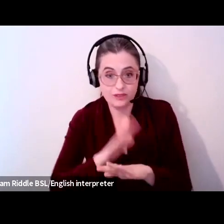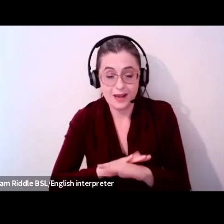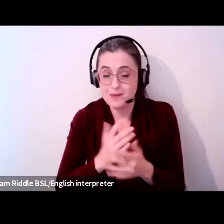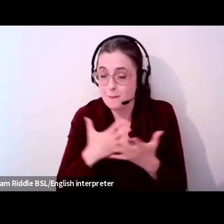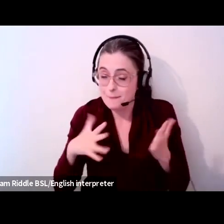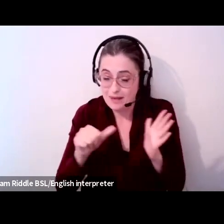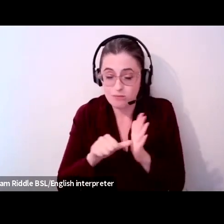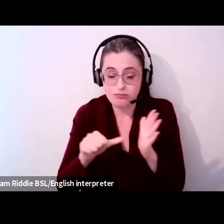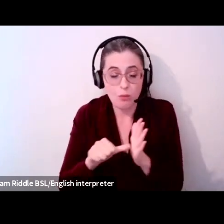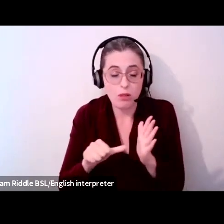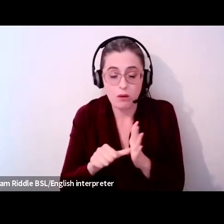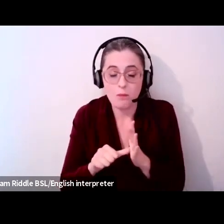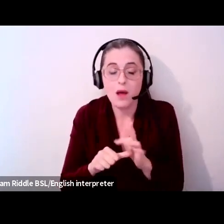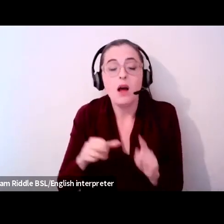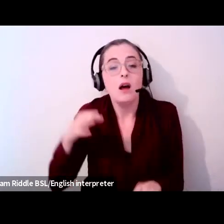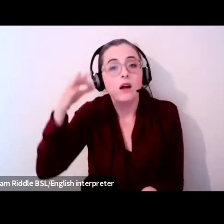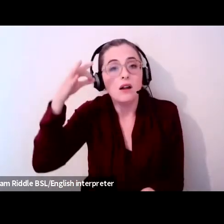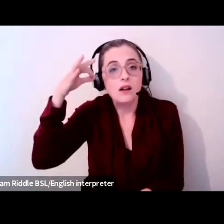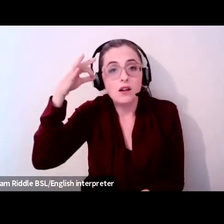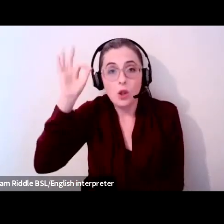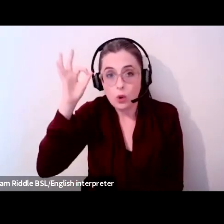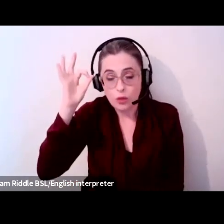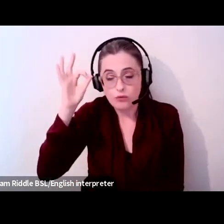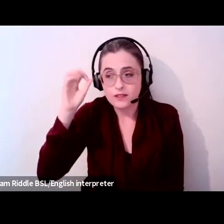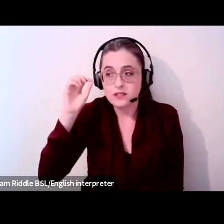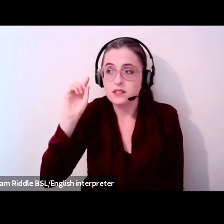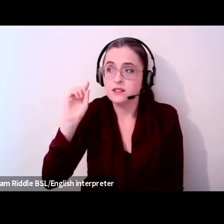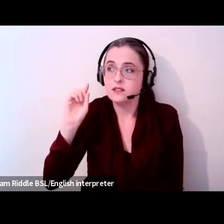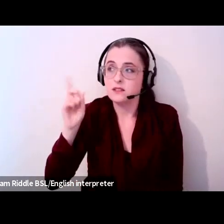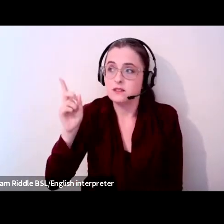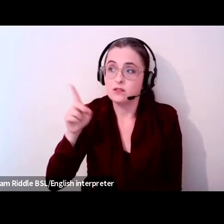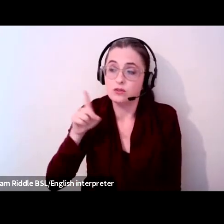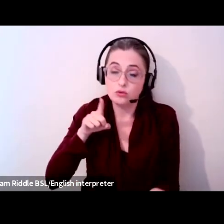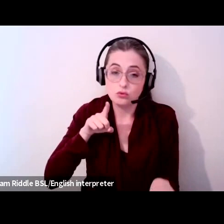problem, and local authorities try and